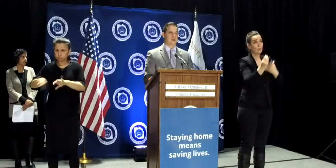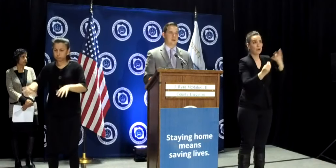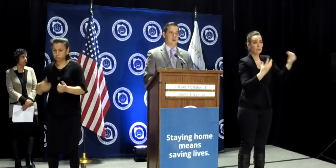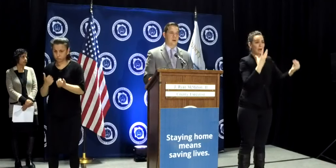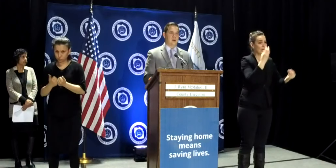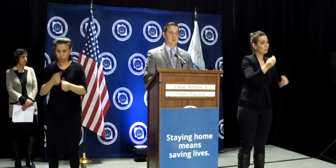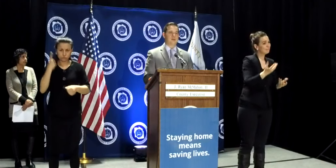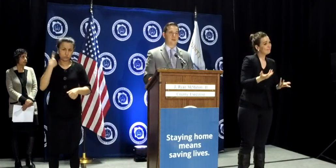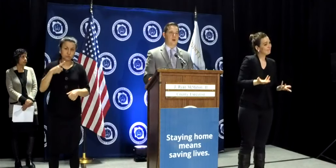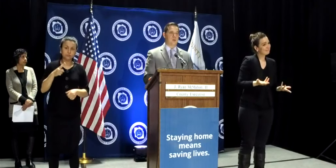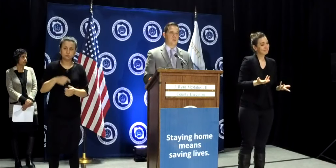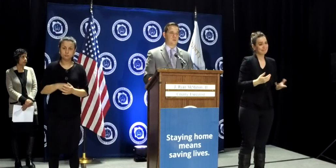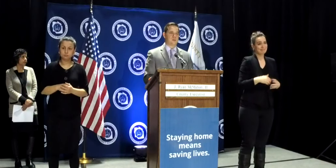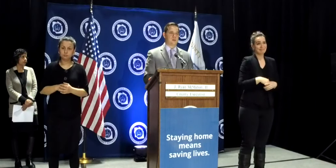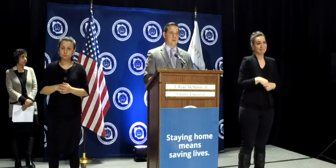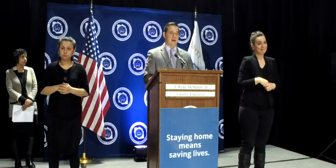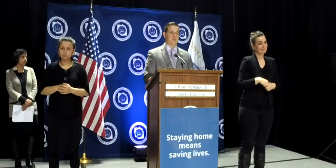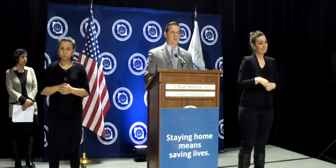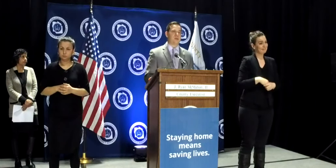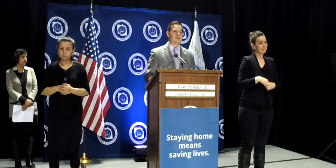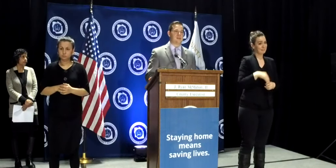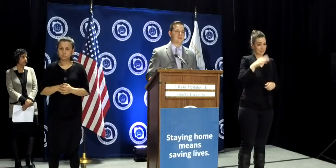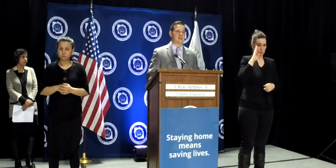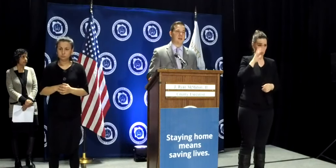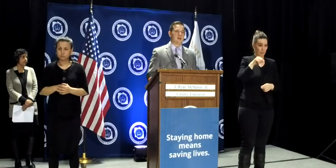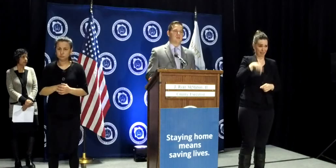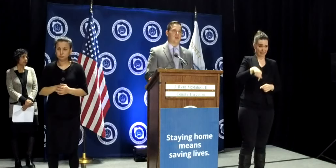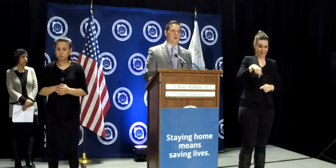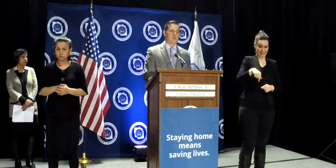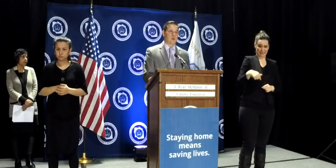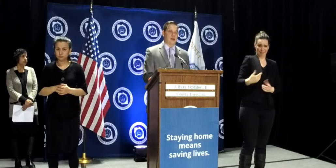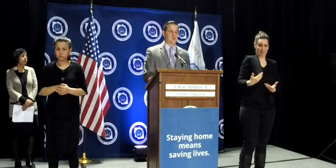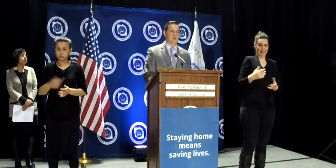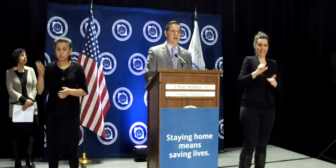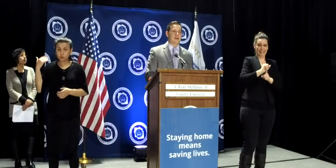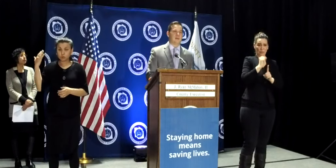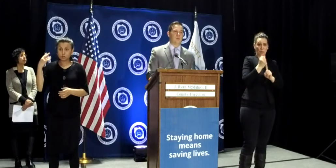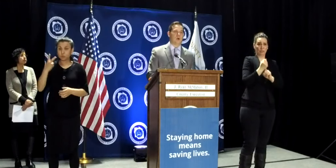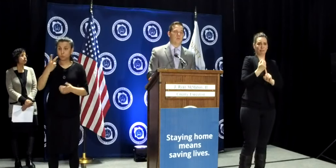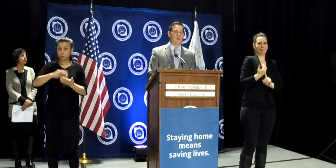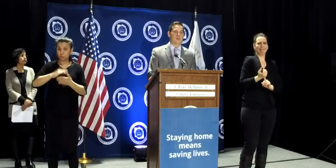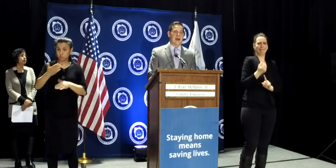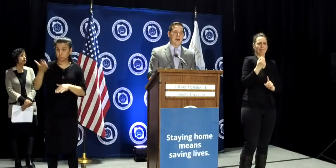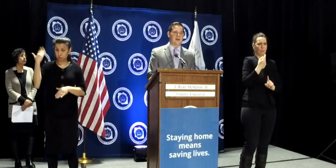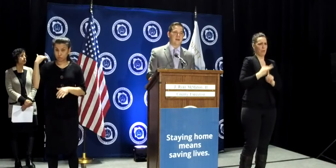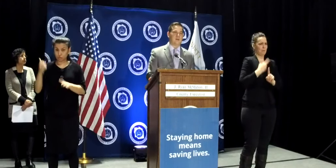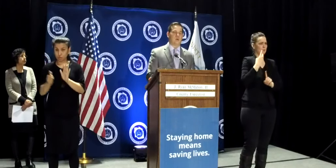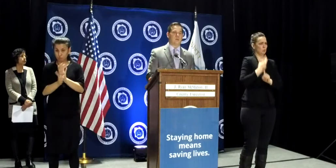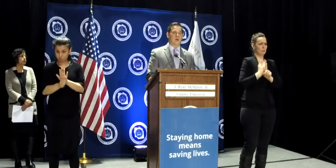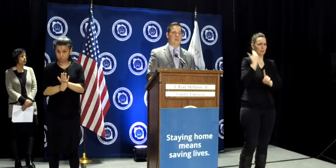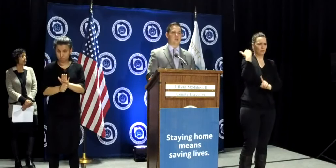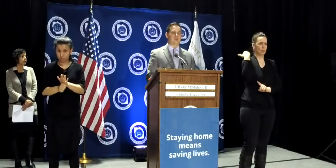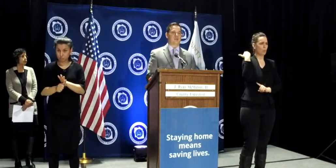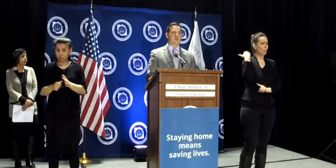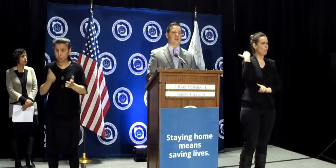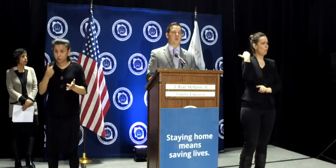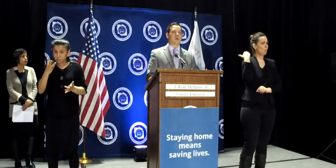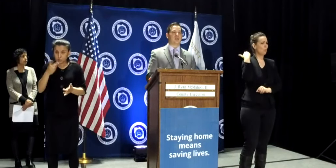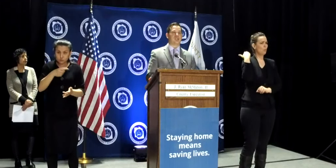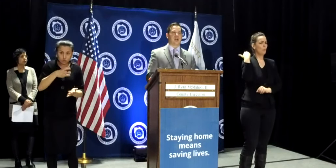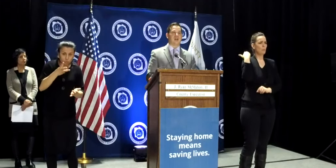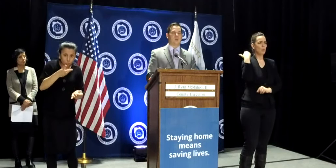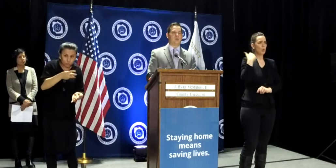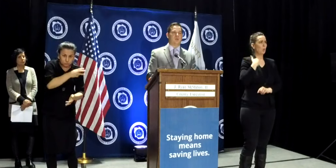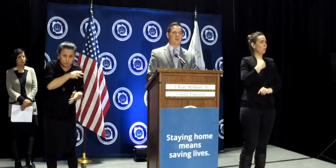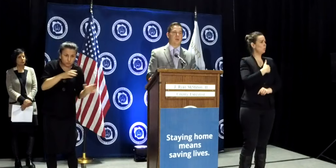around months ago. This wasn't a popular business. So as we get more and more data and more metrics to look at, we're